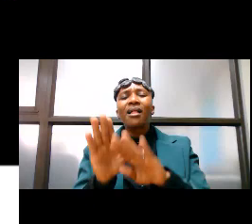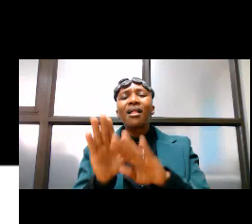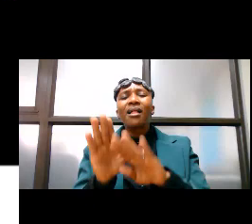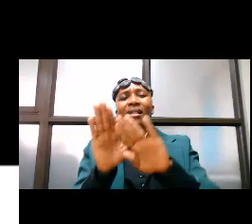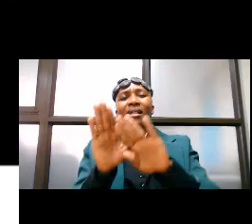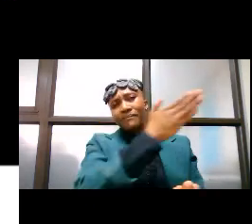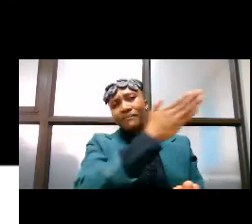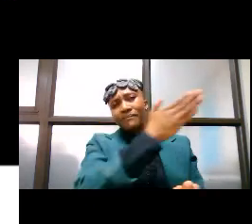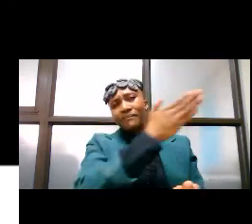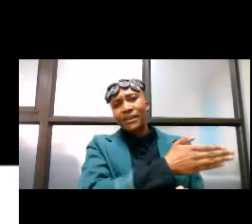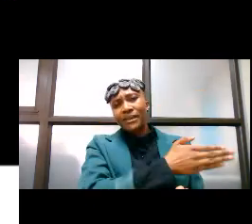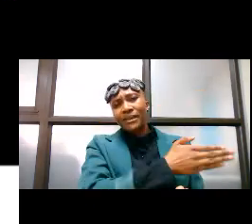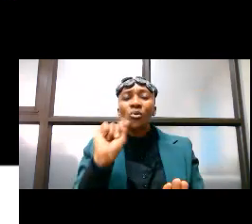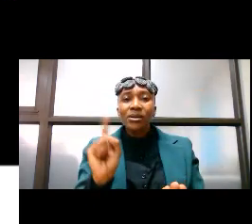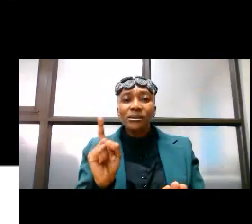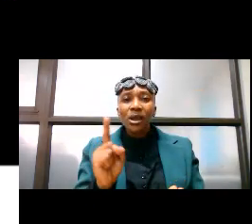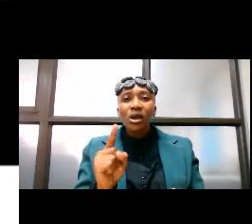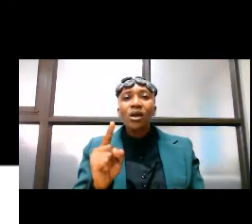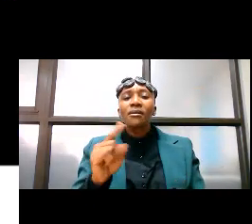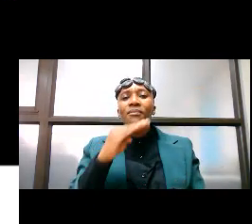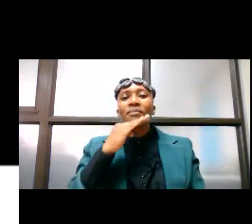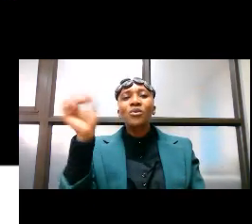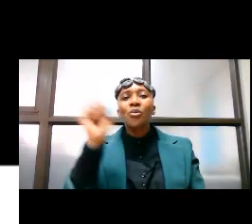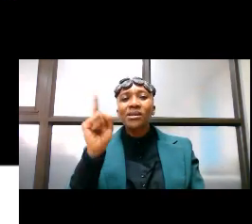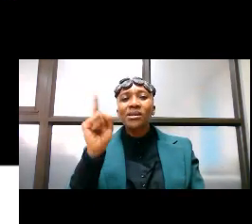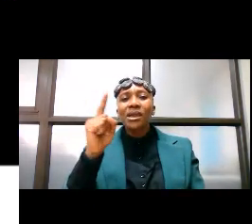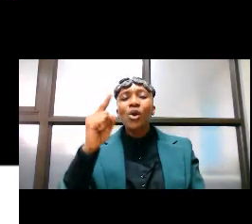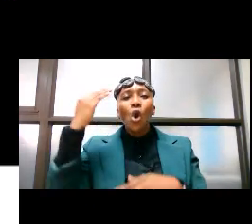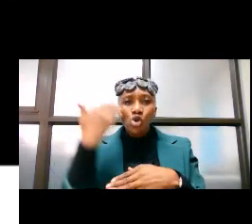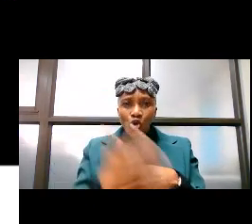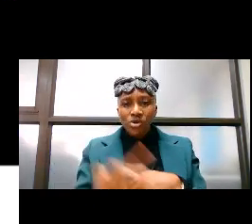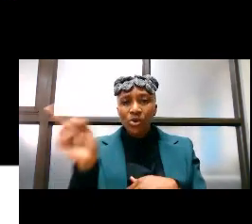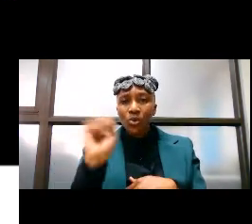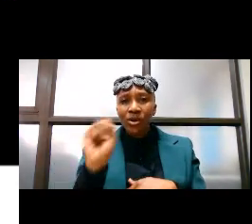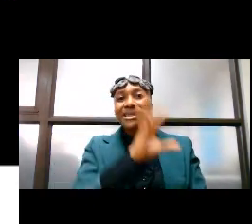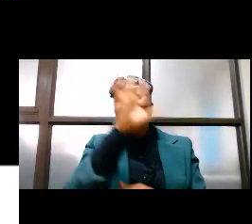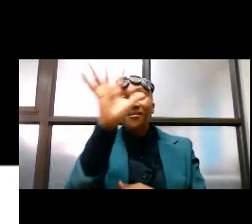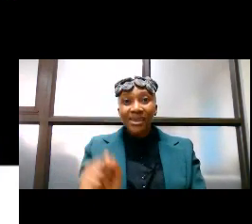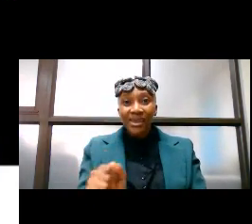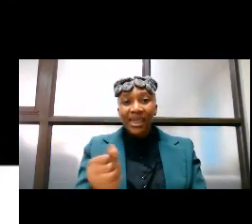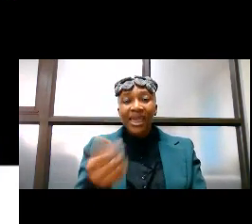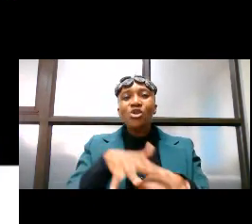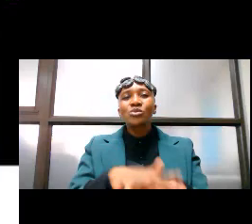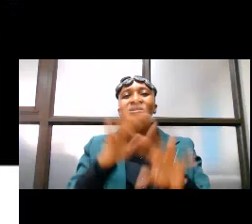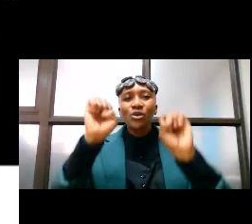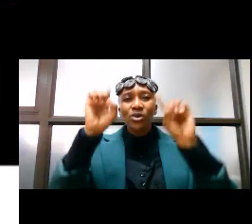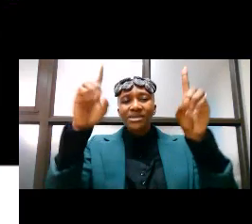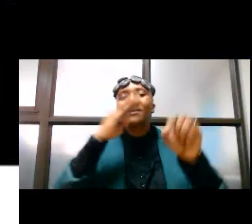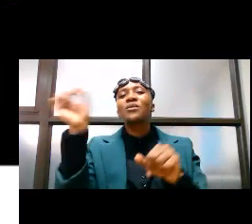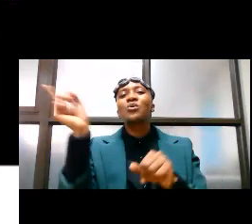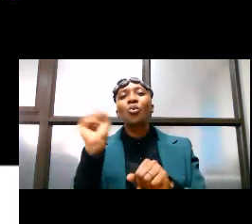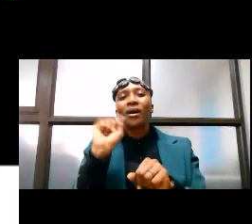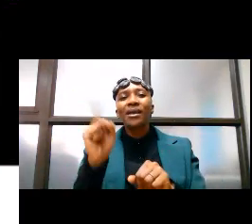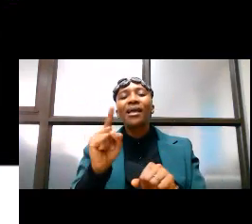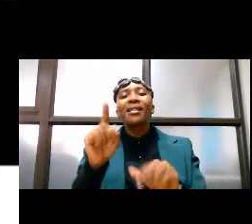South African context, for inclusive education, the challenges are lack of support, insufficient